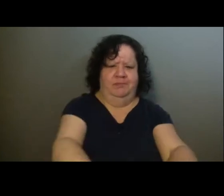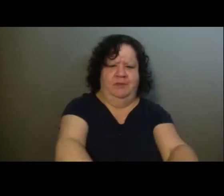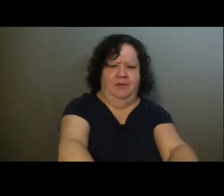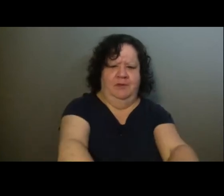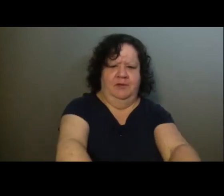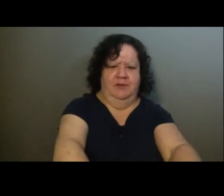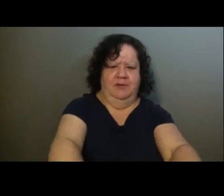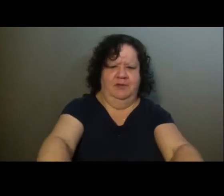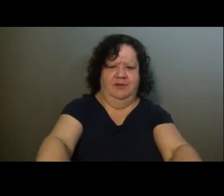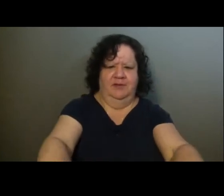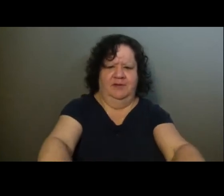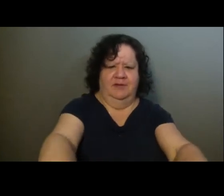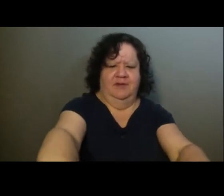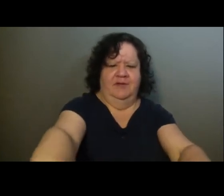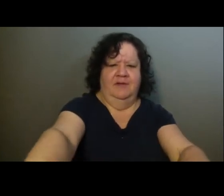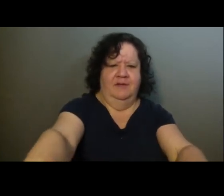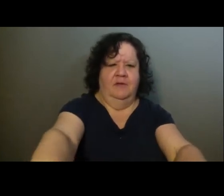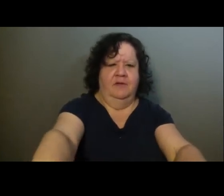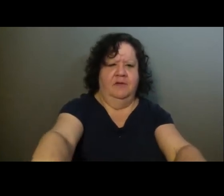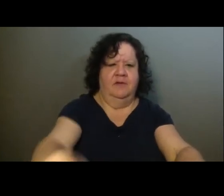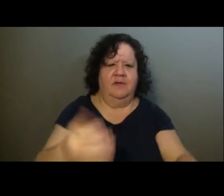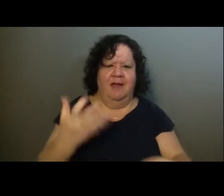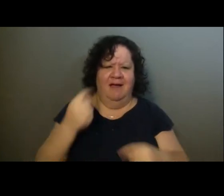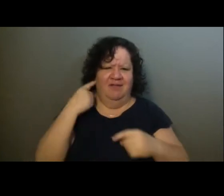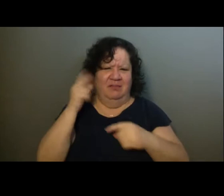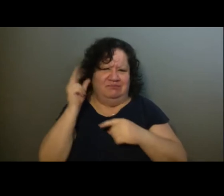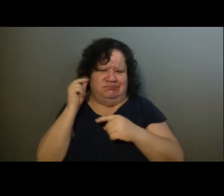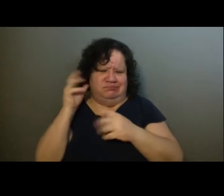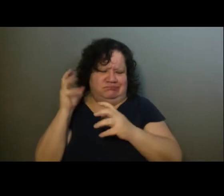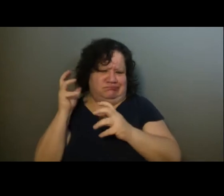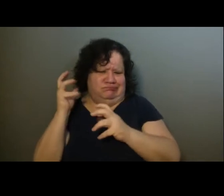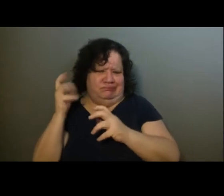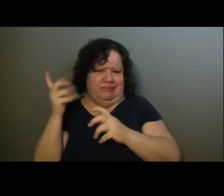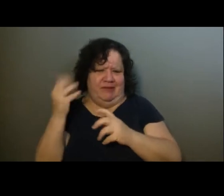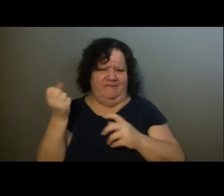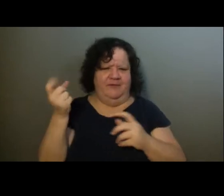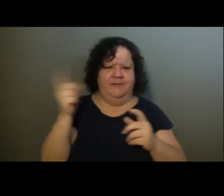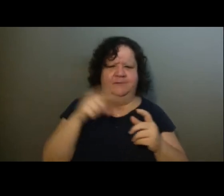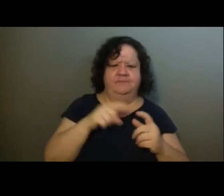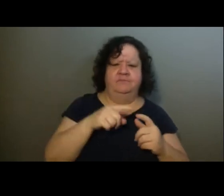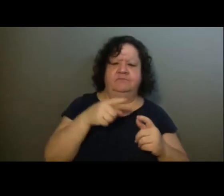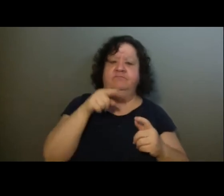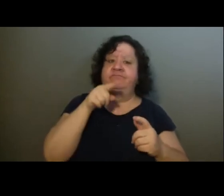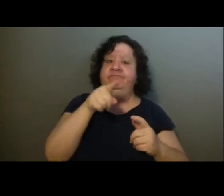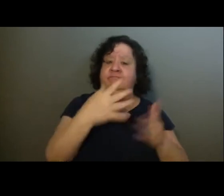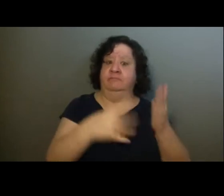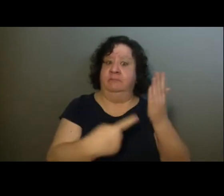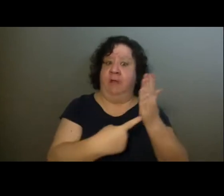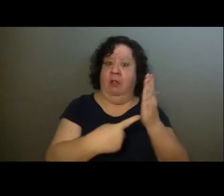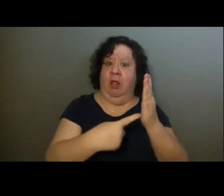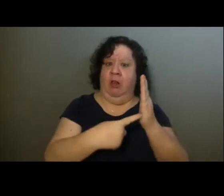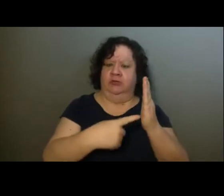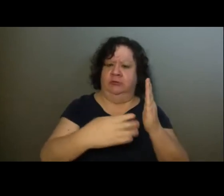what are the most relevant cutting edge technology from a provider perspective, reflecting